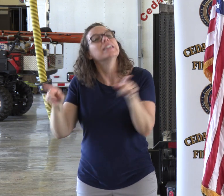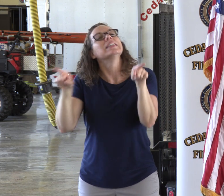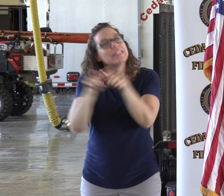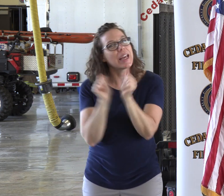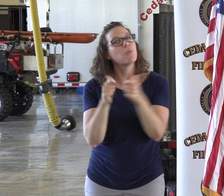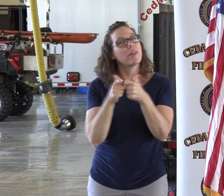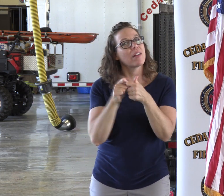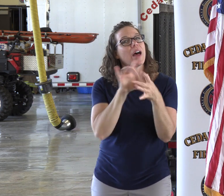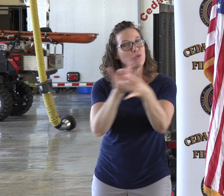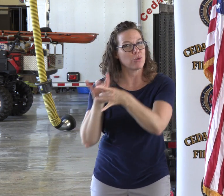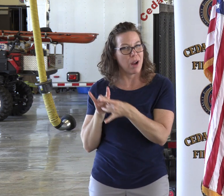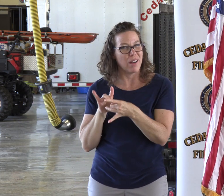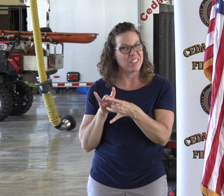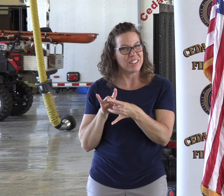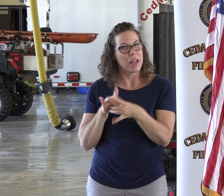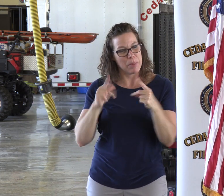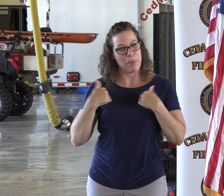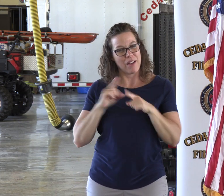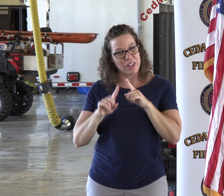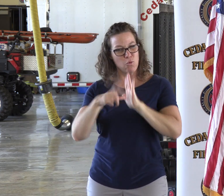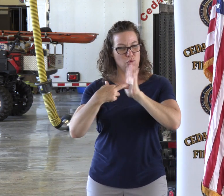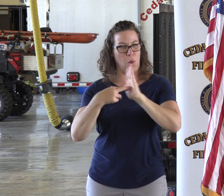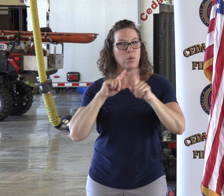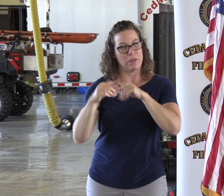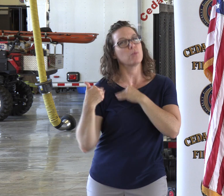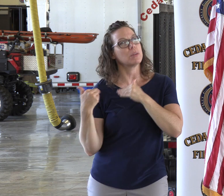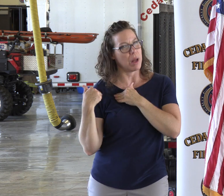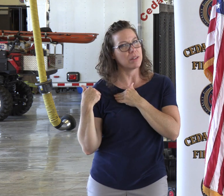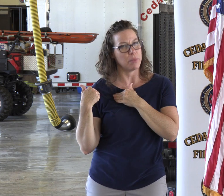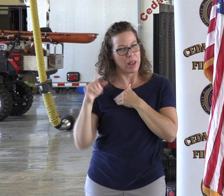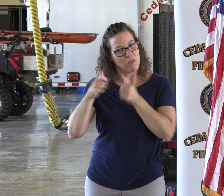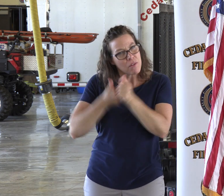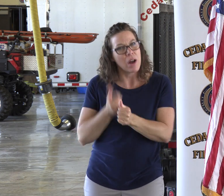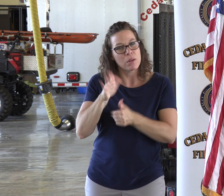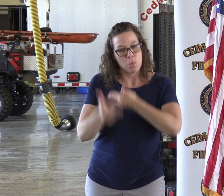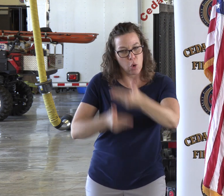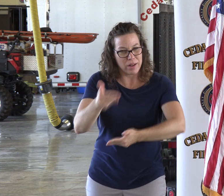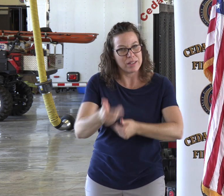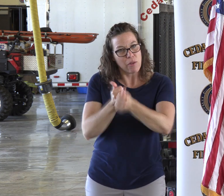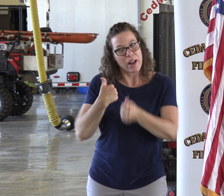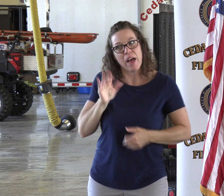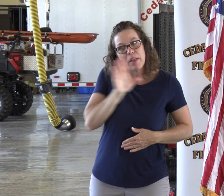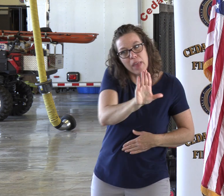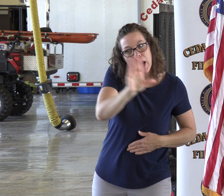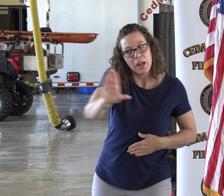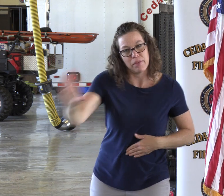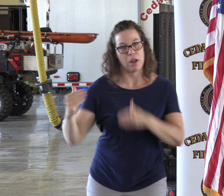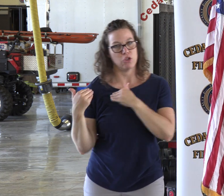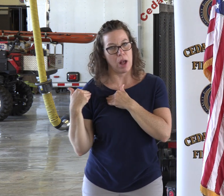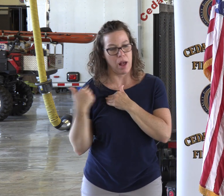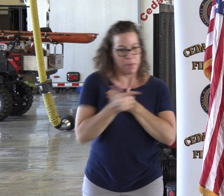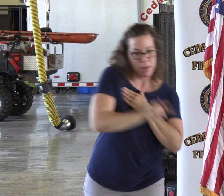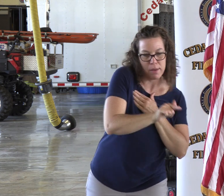are with our final restoration efforts in the Cedar Rapids area. We follow a process, and everyone has a job along the way,